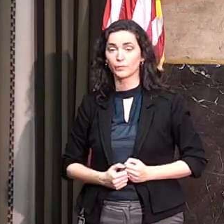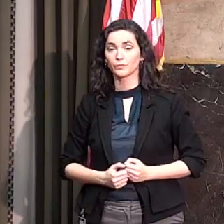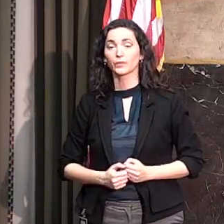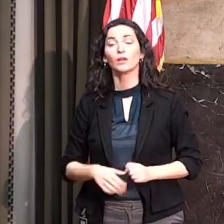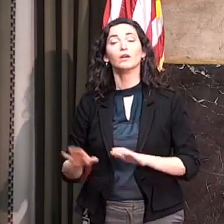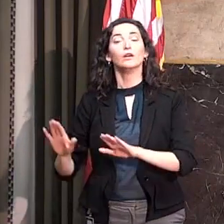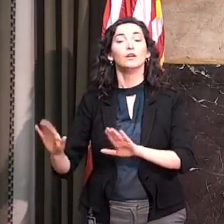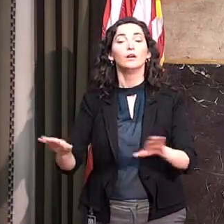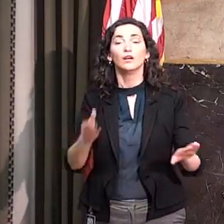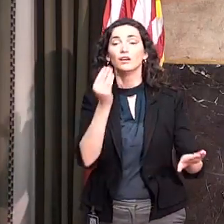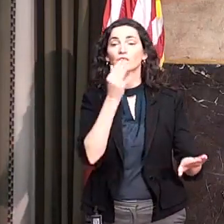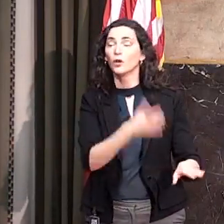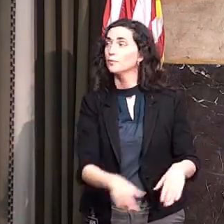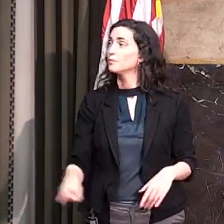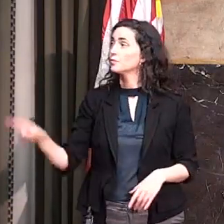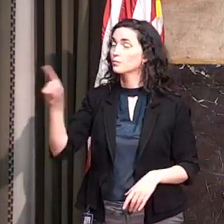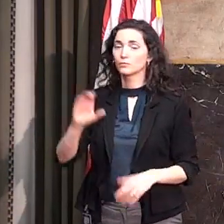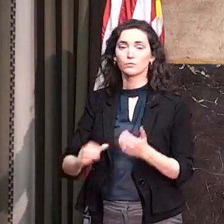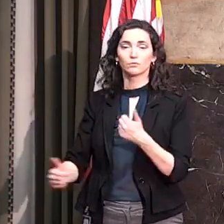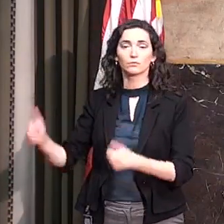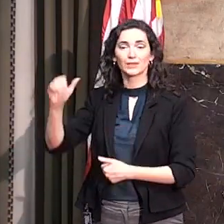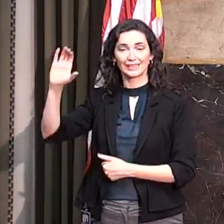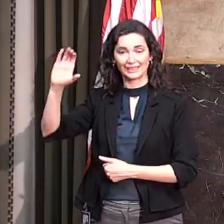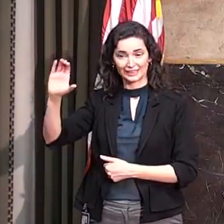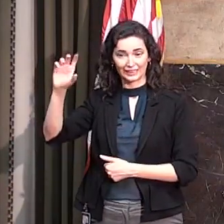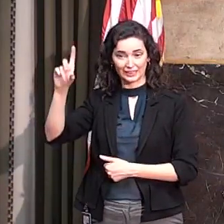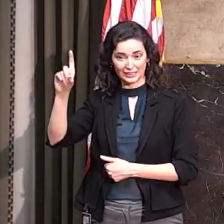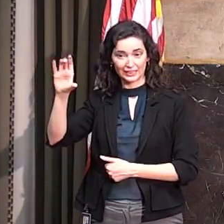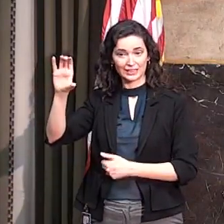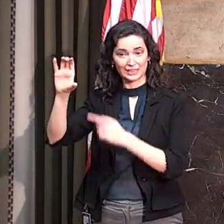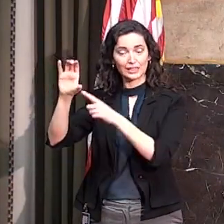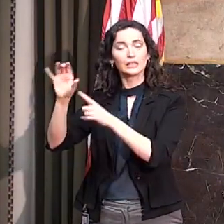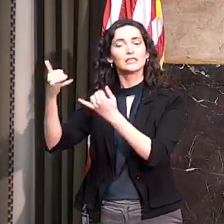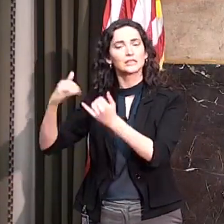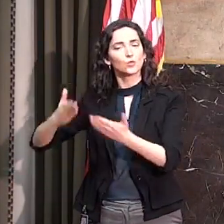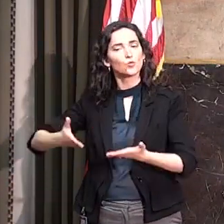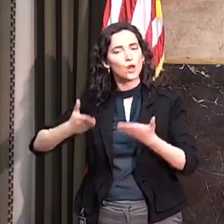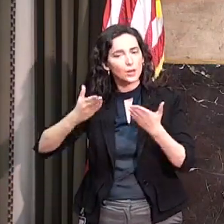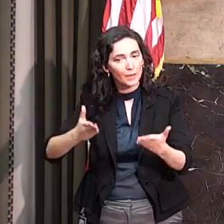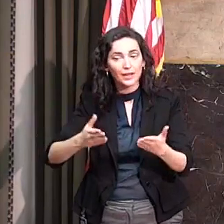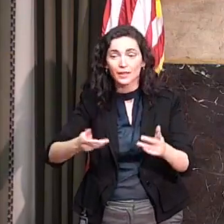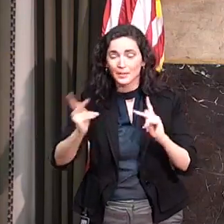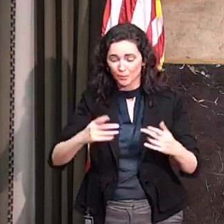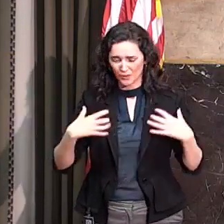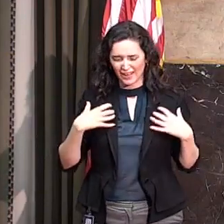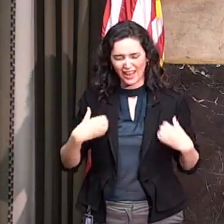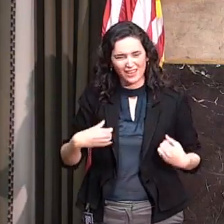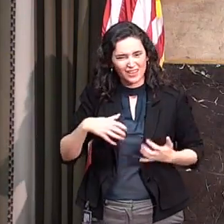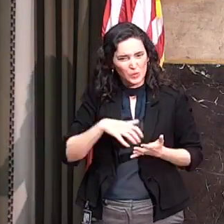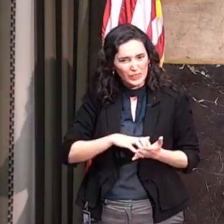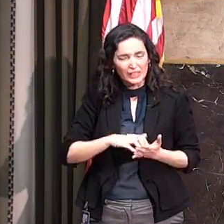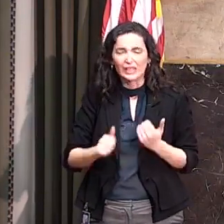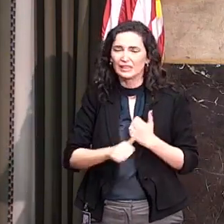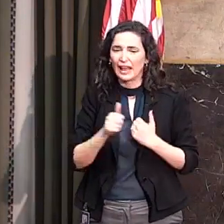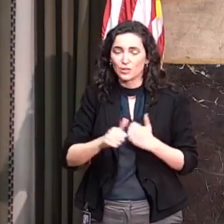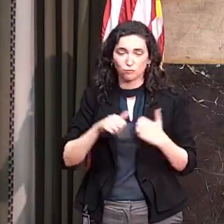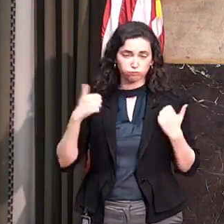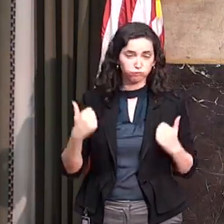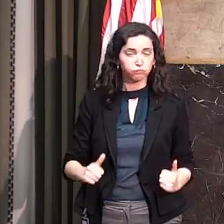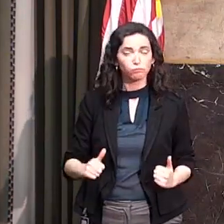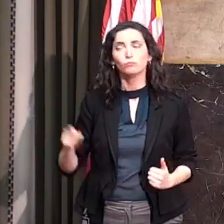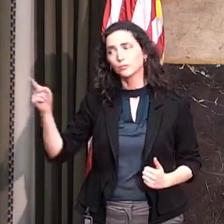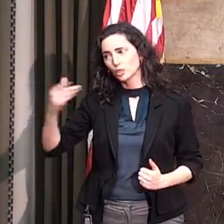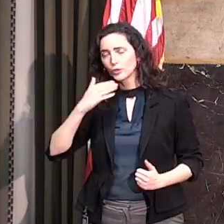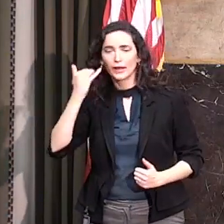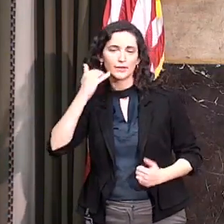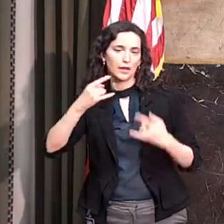that the CDC still recommends masks for people who are at a high risk of severe case of COVID. That includes